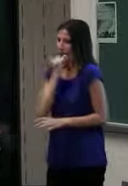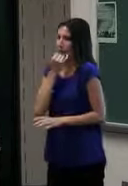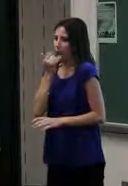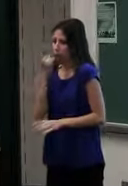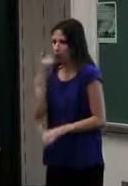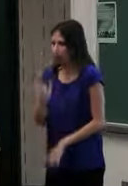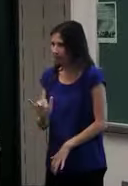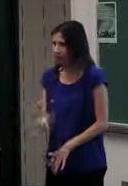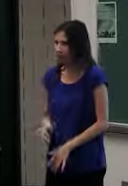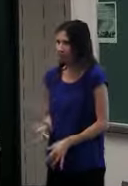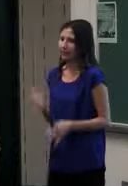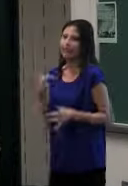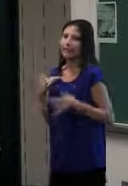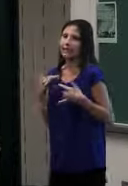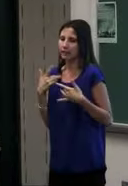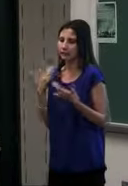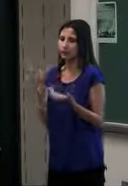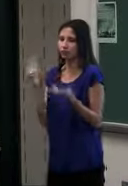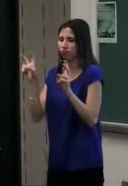sensitive topics.